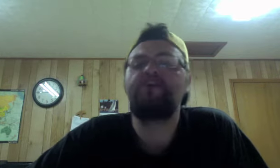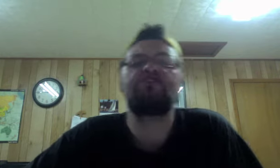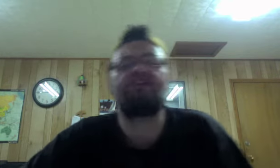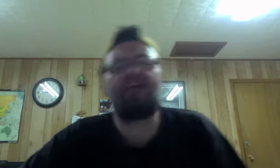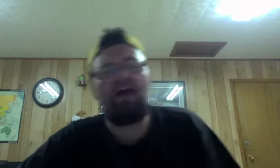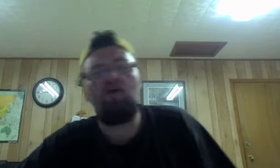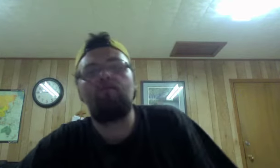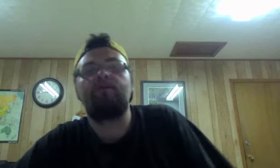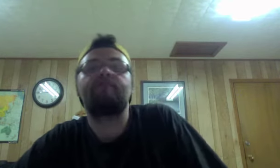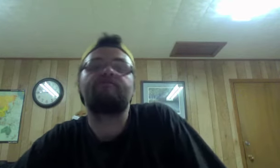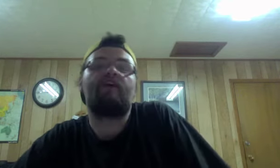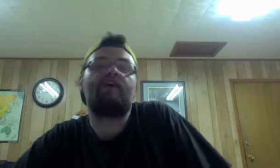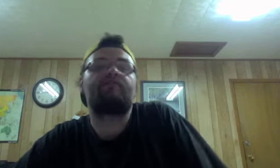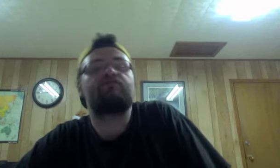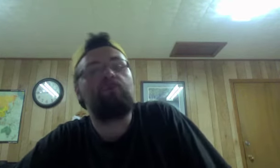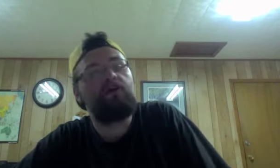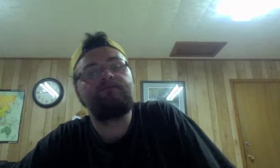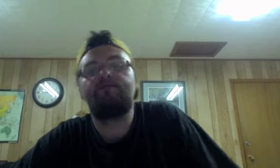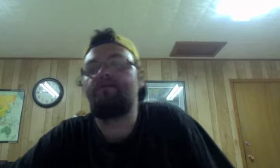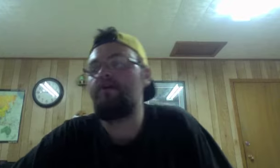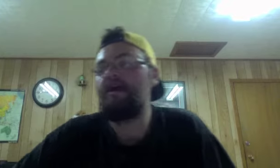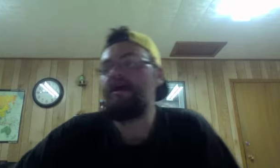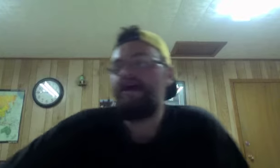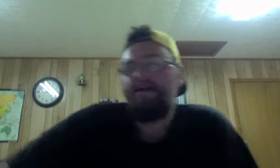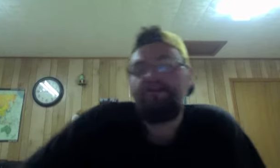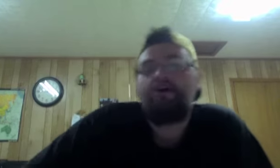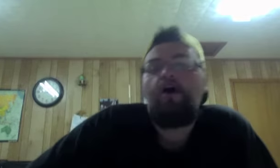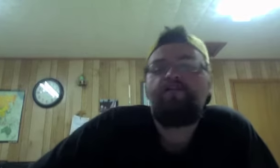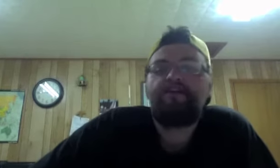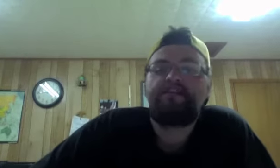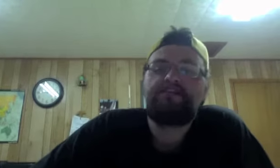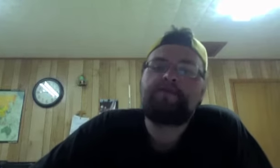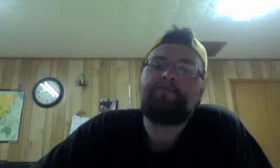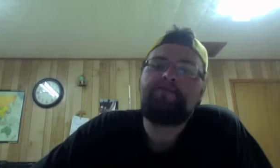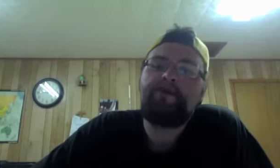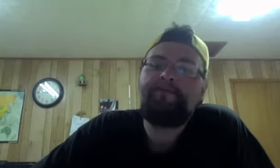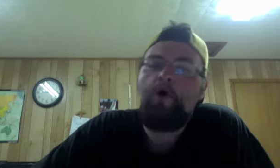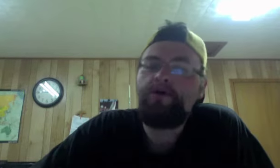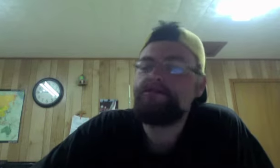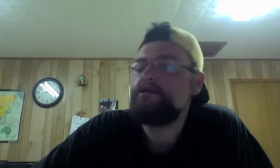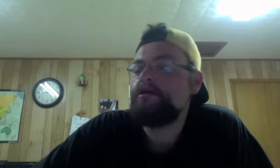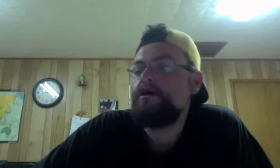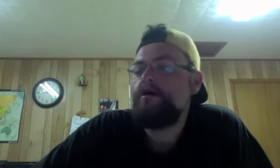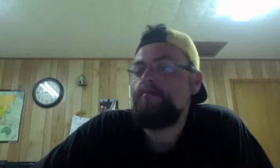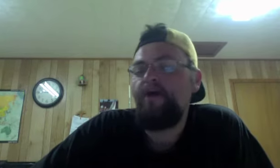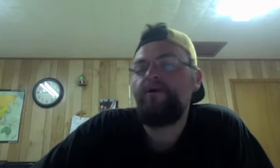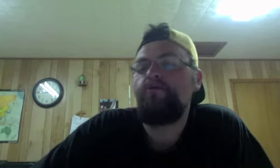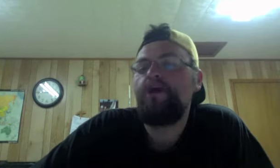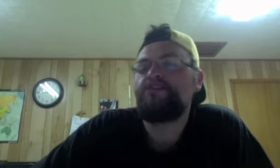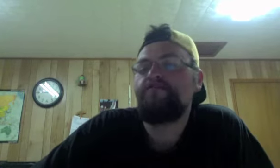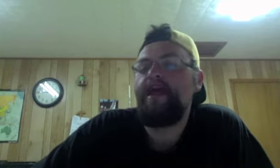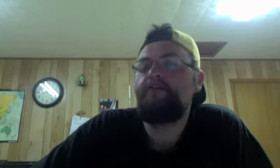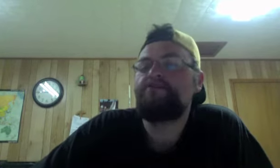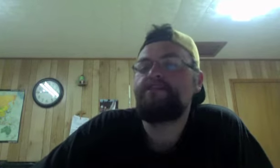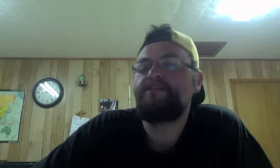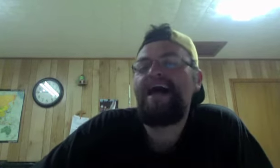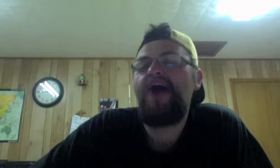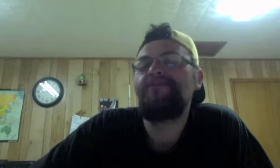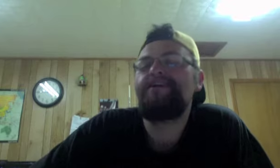Shaguer open he was finding Chris Williams I mean this offense is pretty potent my only question for Hamilton is how are they going to